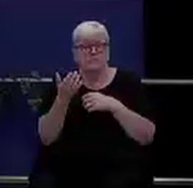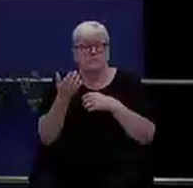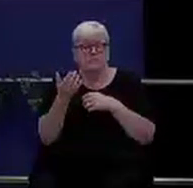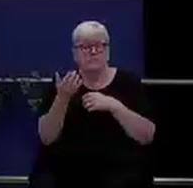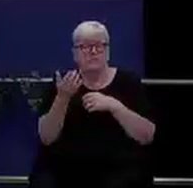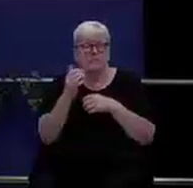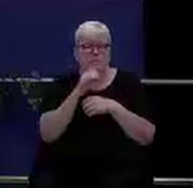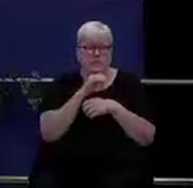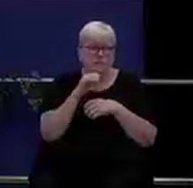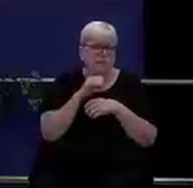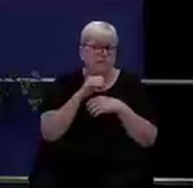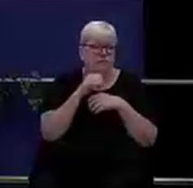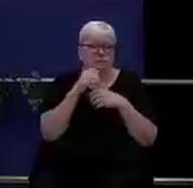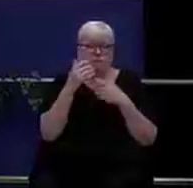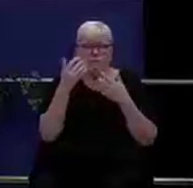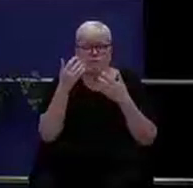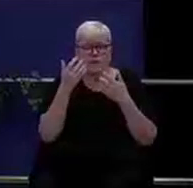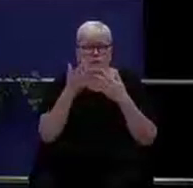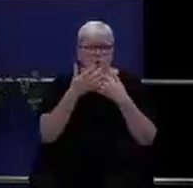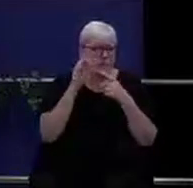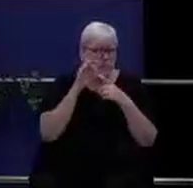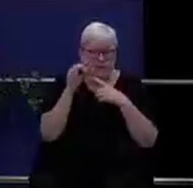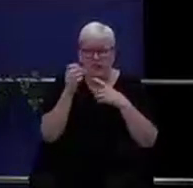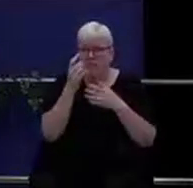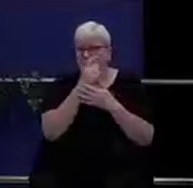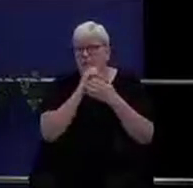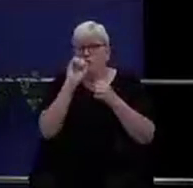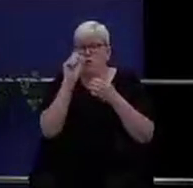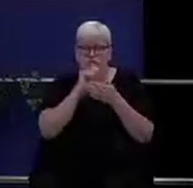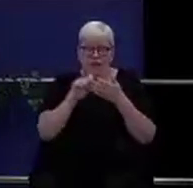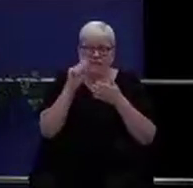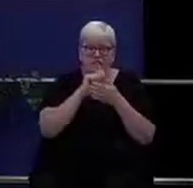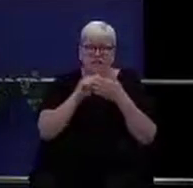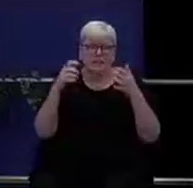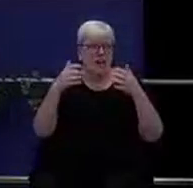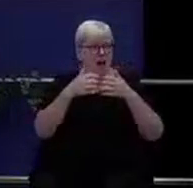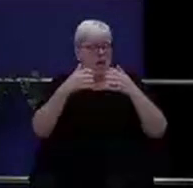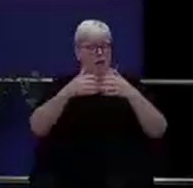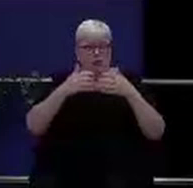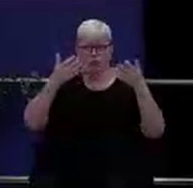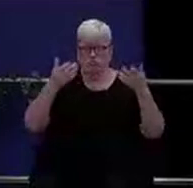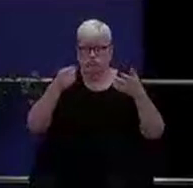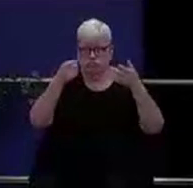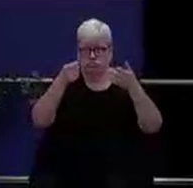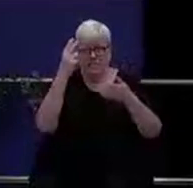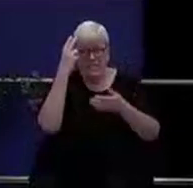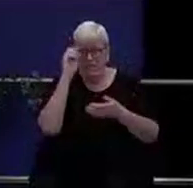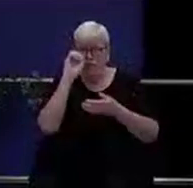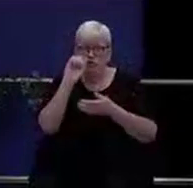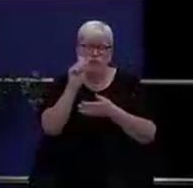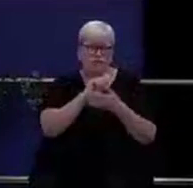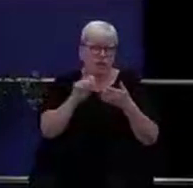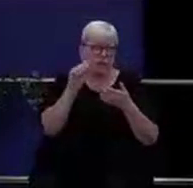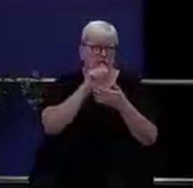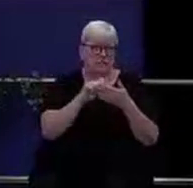fanciful universal way or in a much more specific way about your writing, you know, how do you see your writing as opening